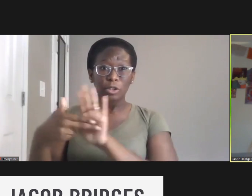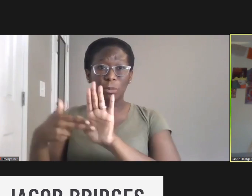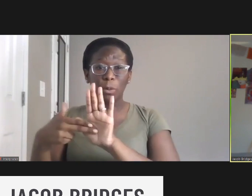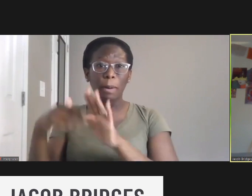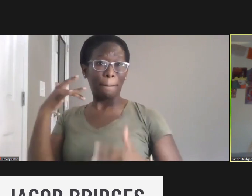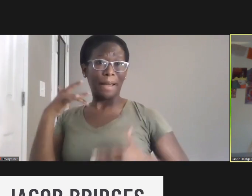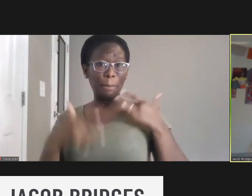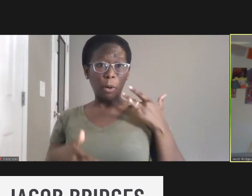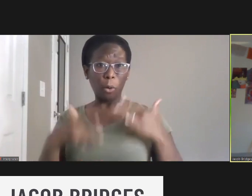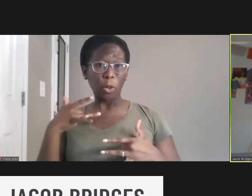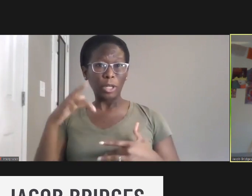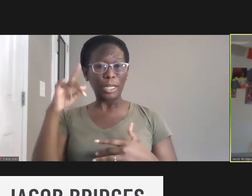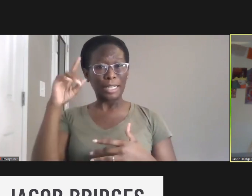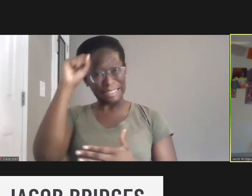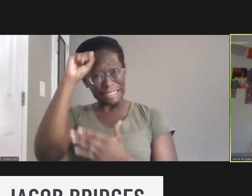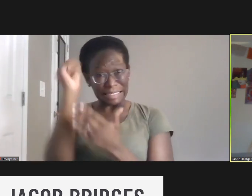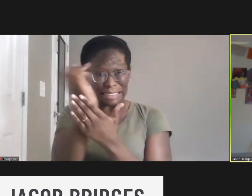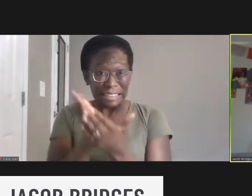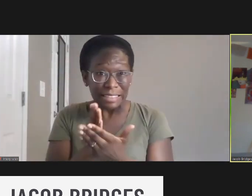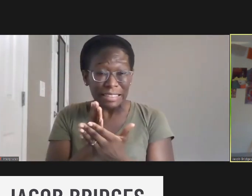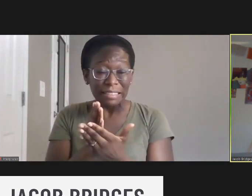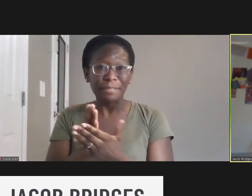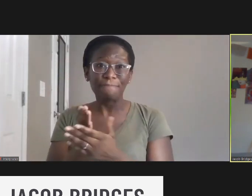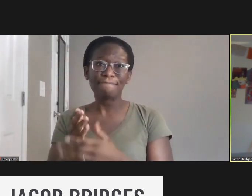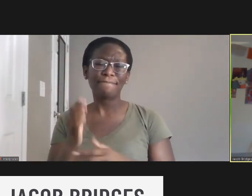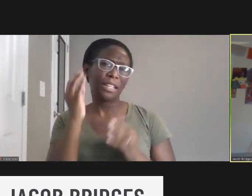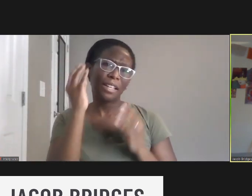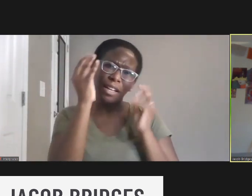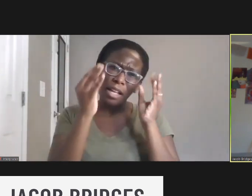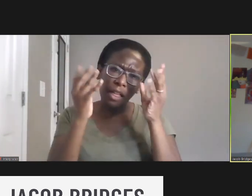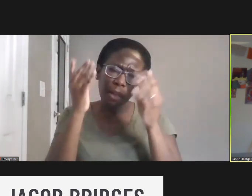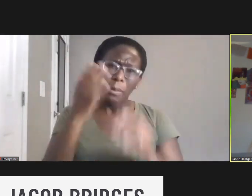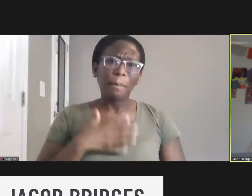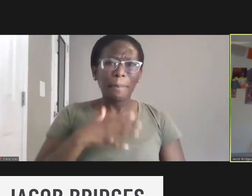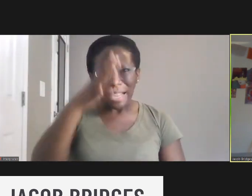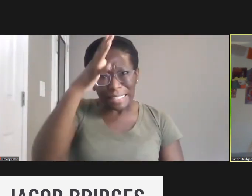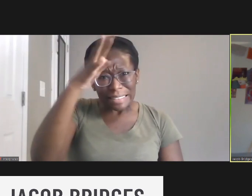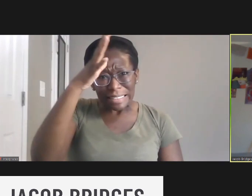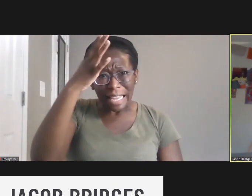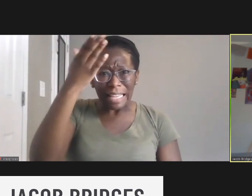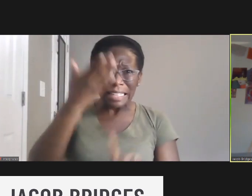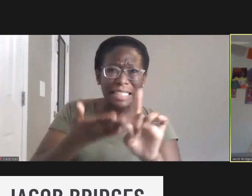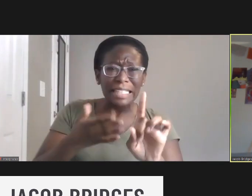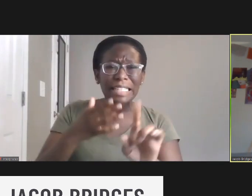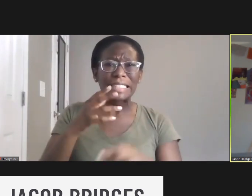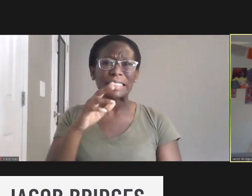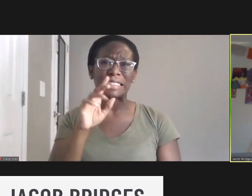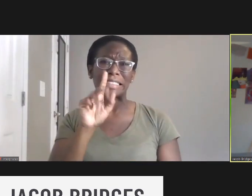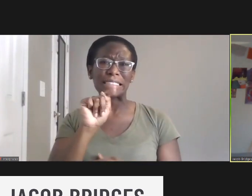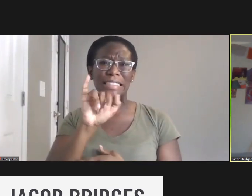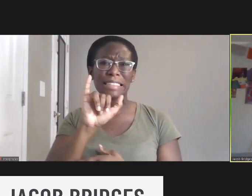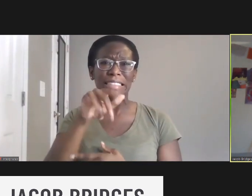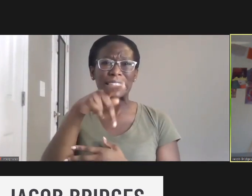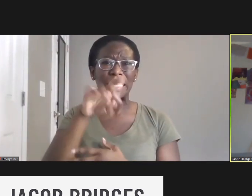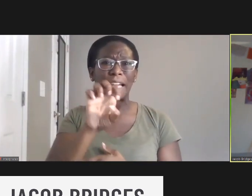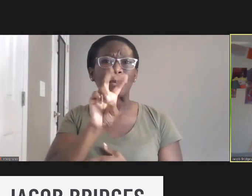schizophrenia. I thought about my dad with type 2 diabetes, recently suffered 2